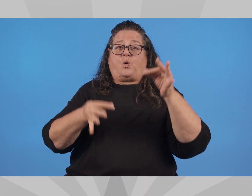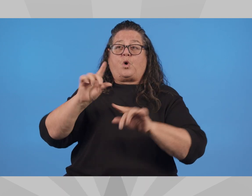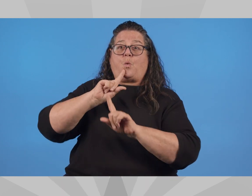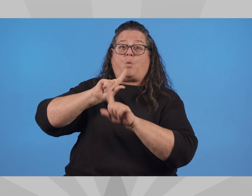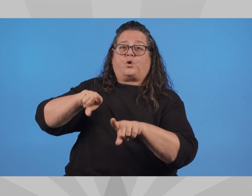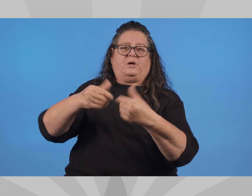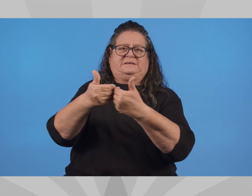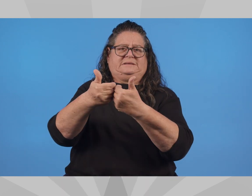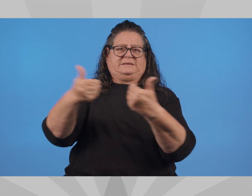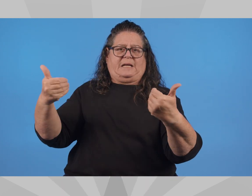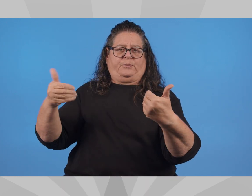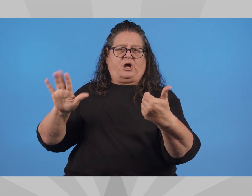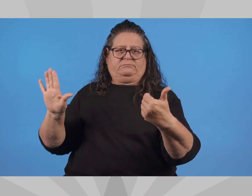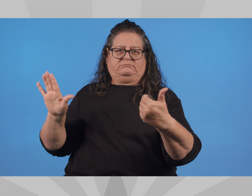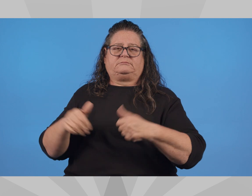evaluations.